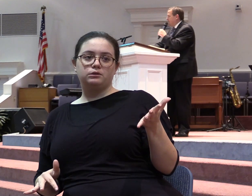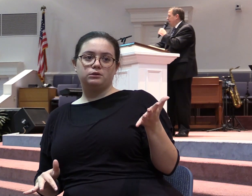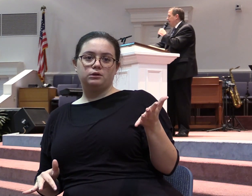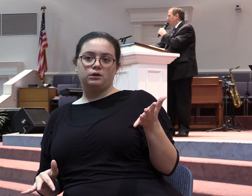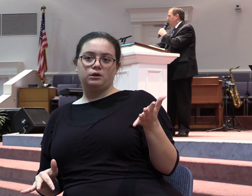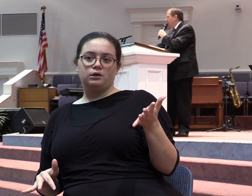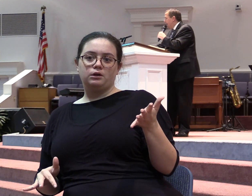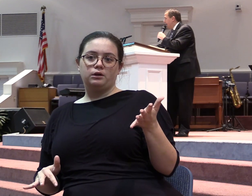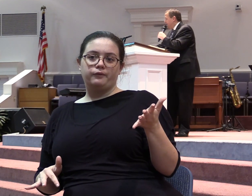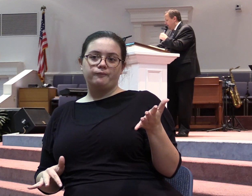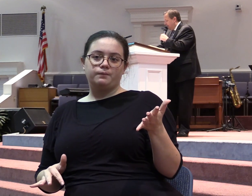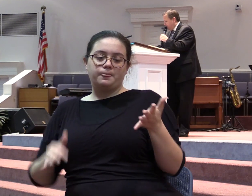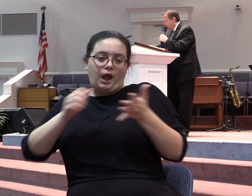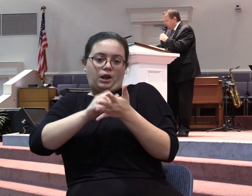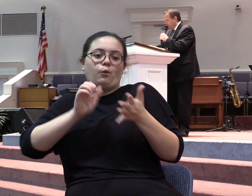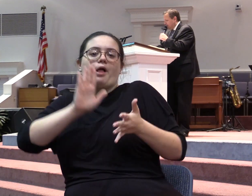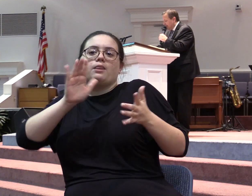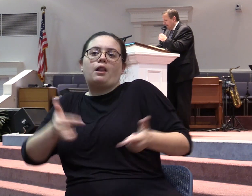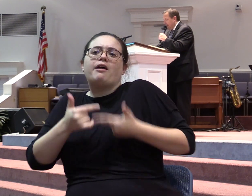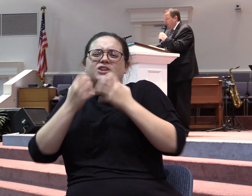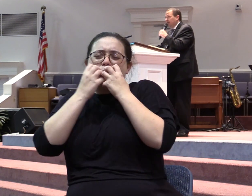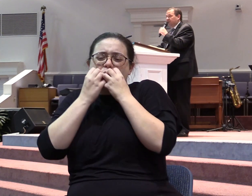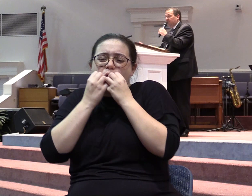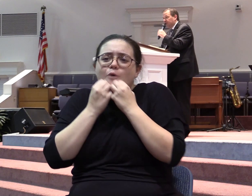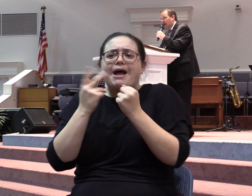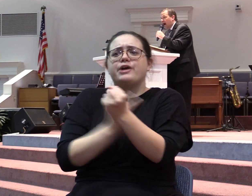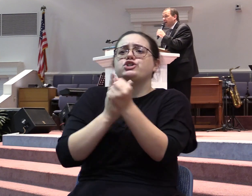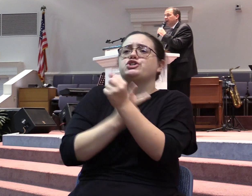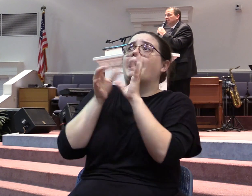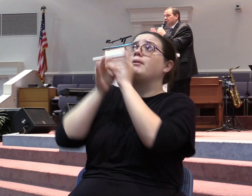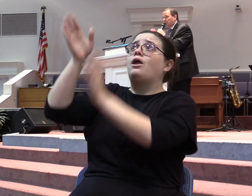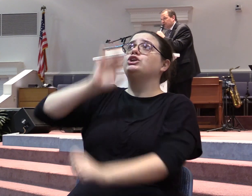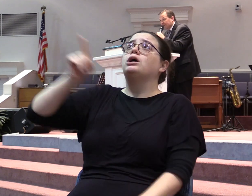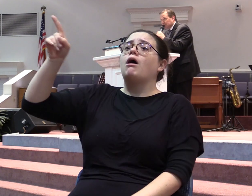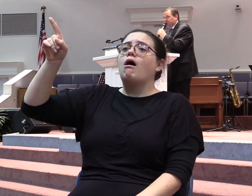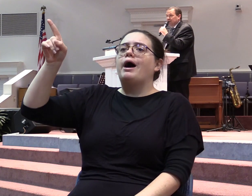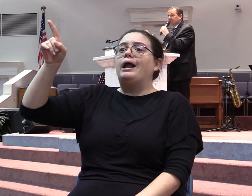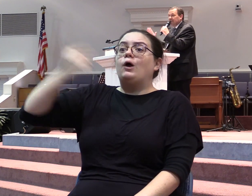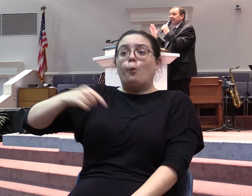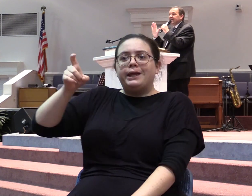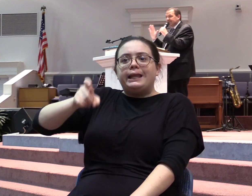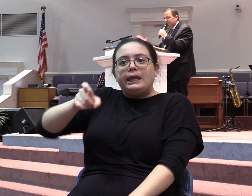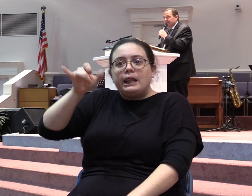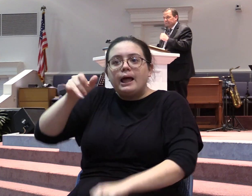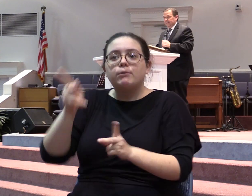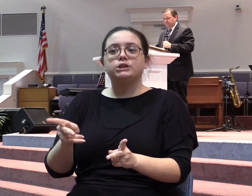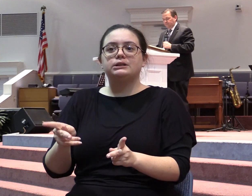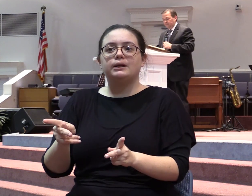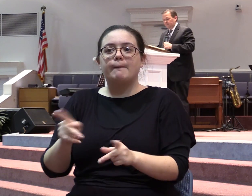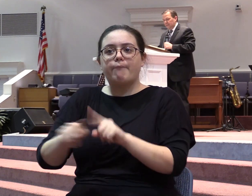and has taken the life of a precious lamb that the flock so desperately